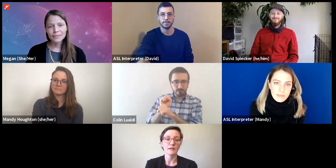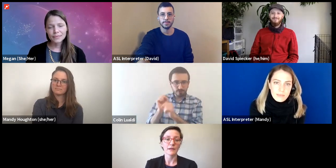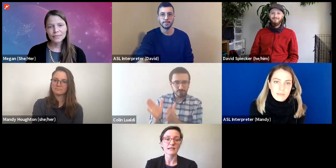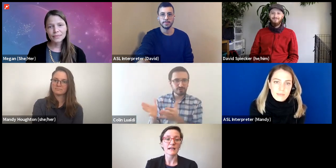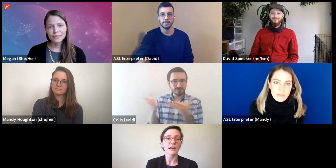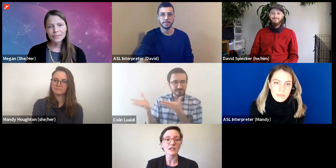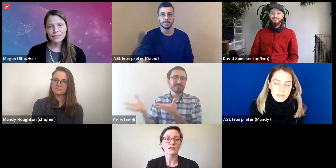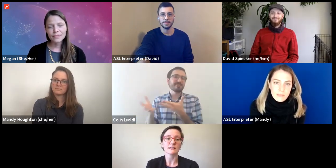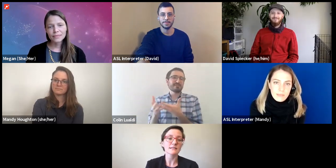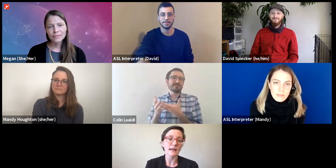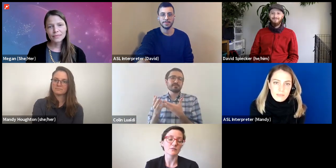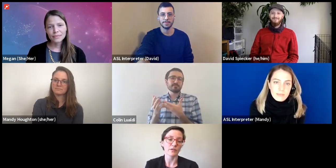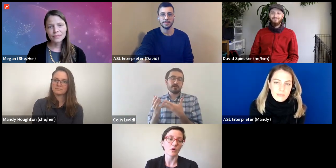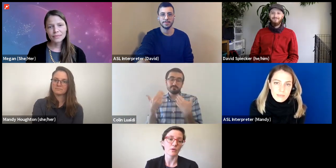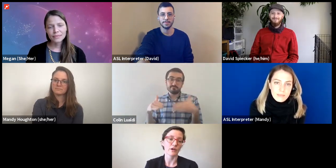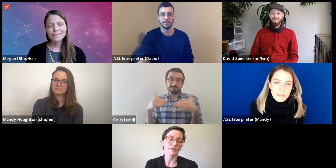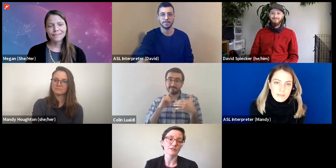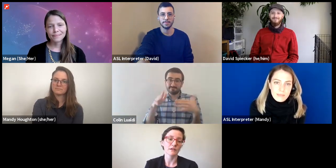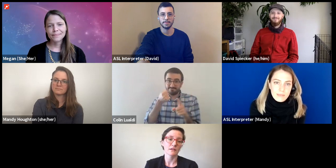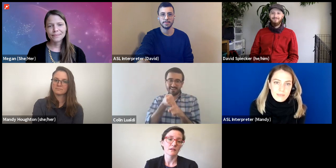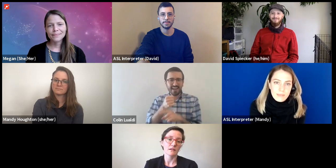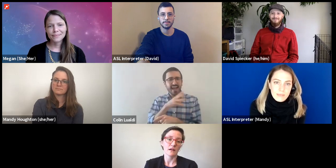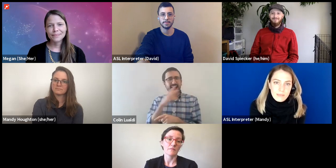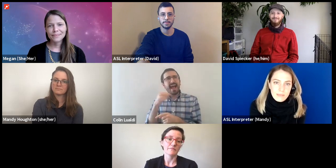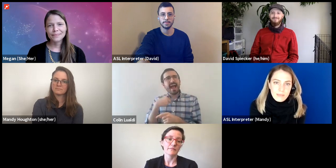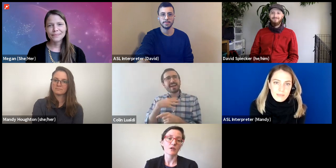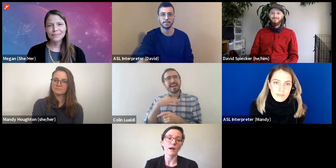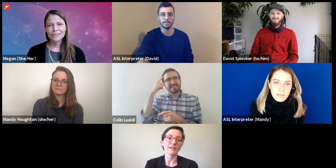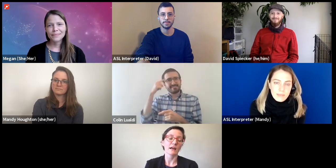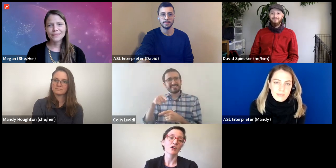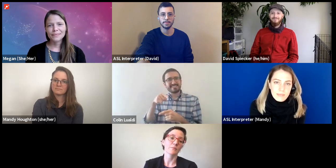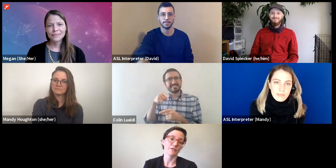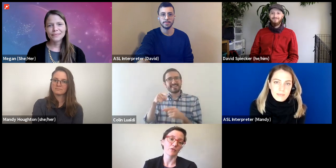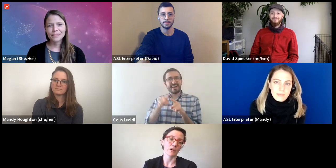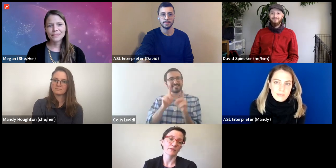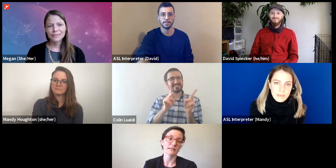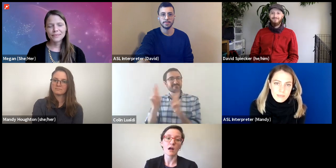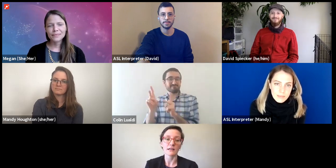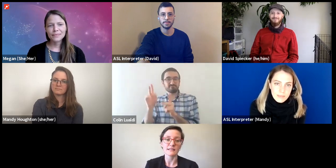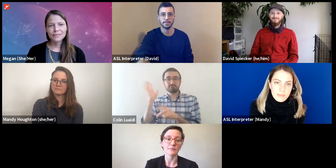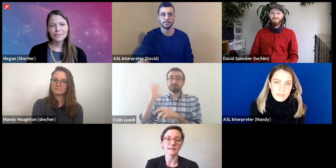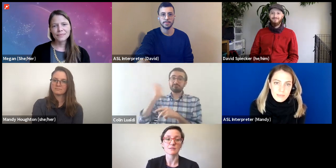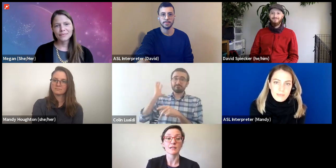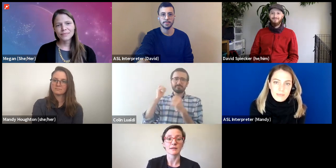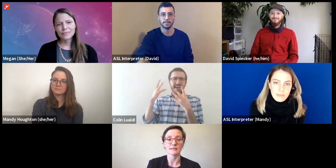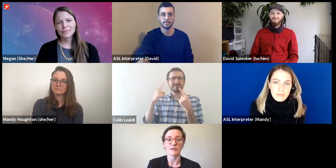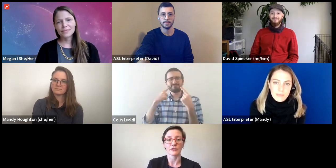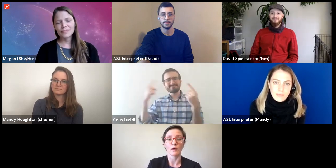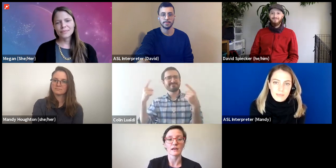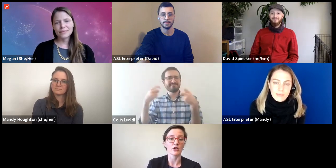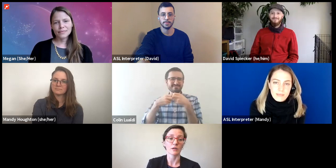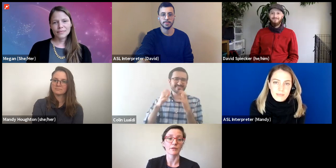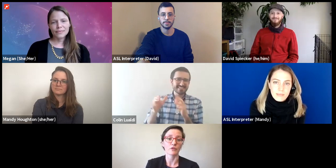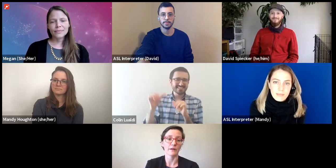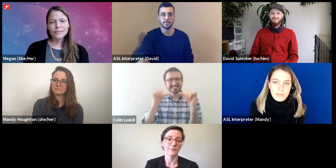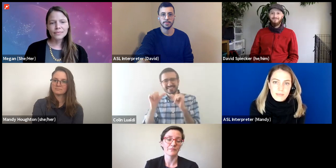clear because I could actually discuss with coworkers in a way that I couldn't before, these concepts, and express myself in a